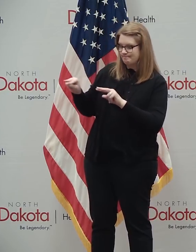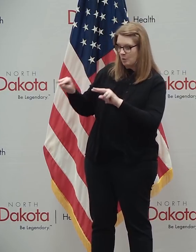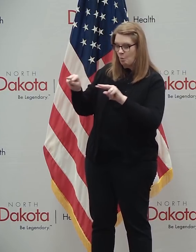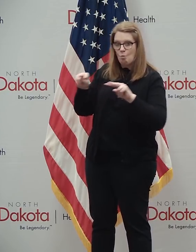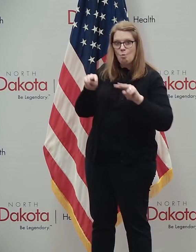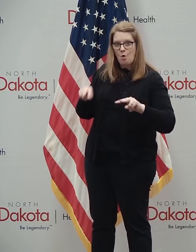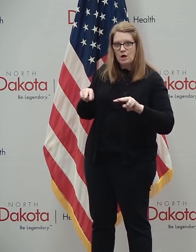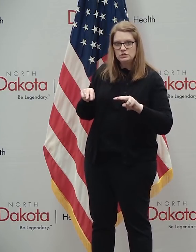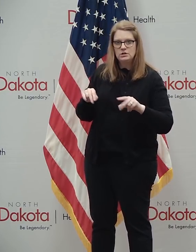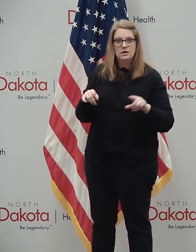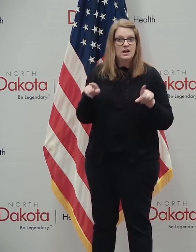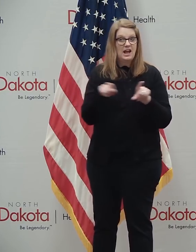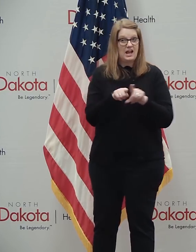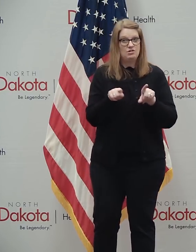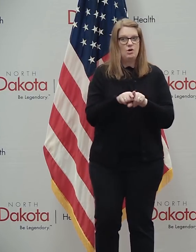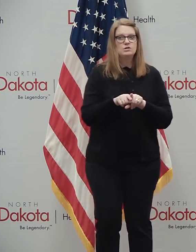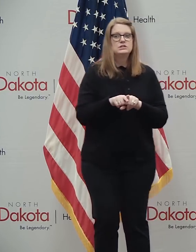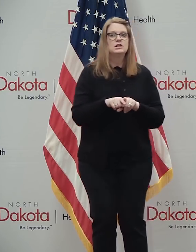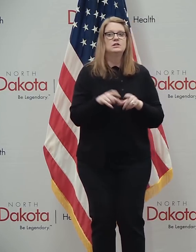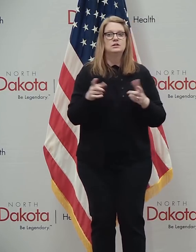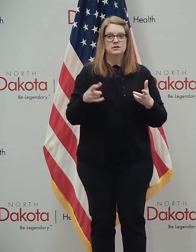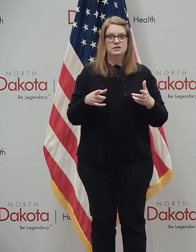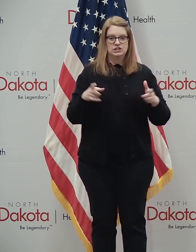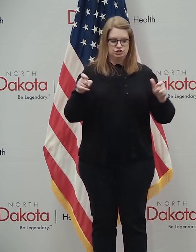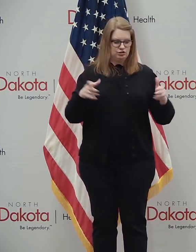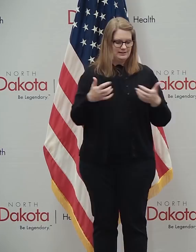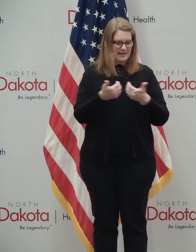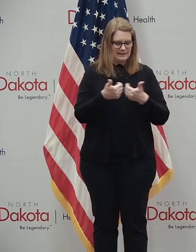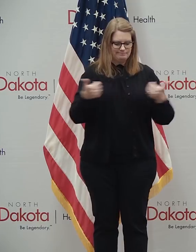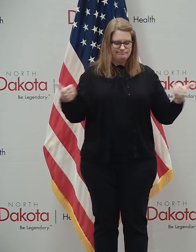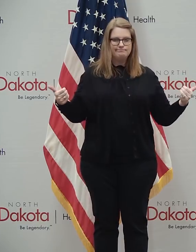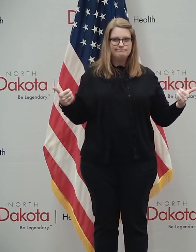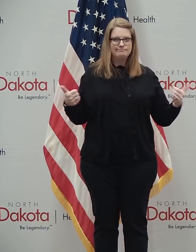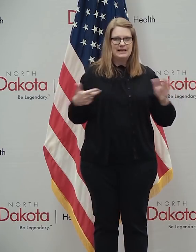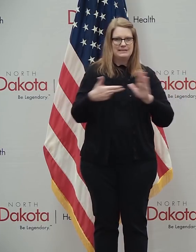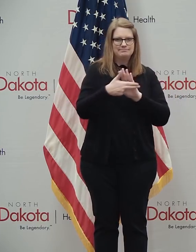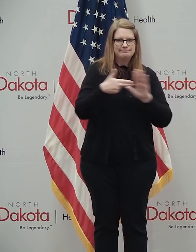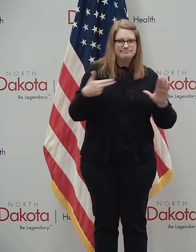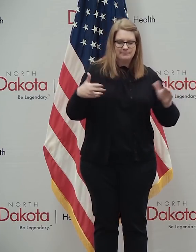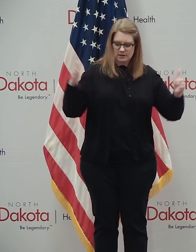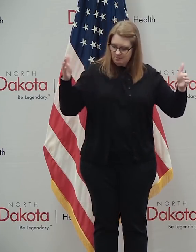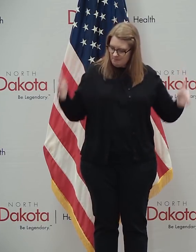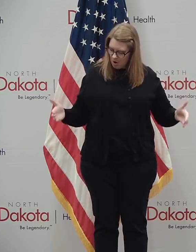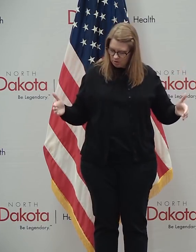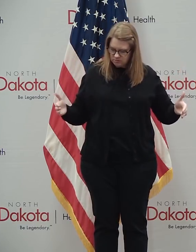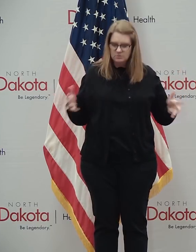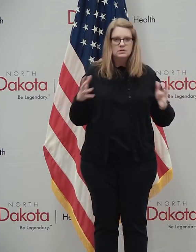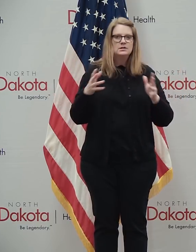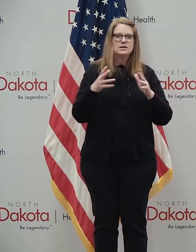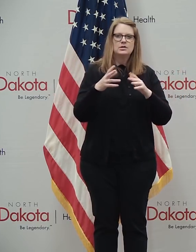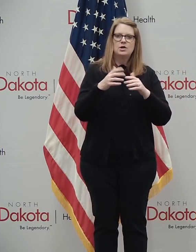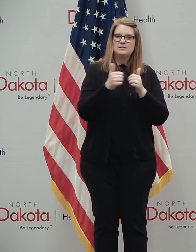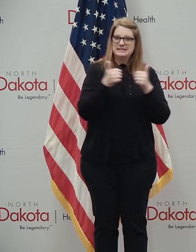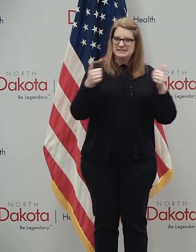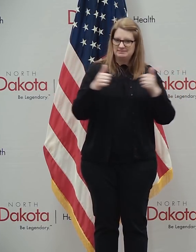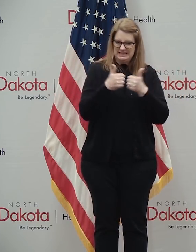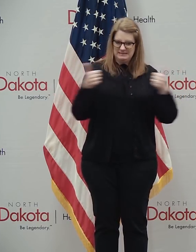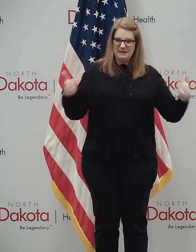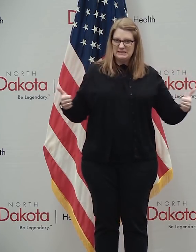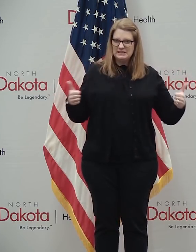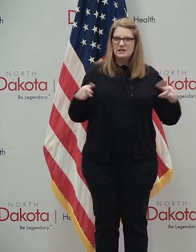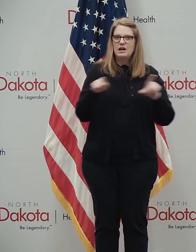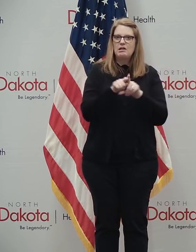and spacing should be marked in advance to calculate the capacity, number of ceremonies needed, and additional